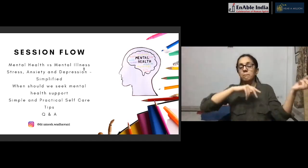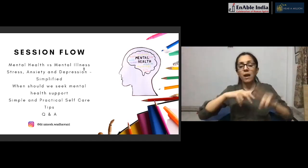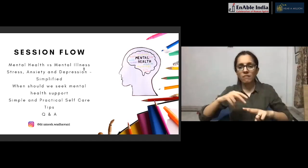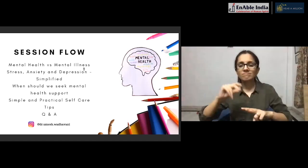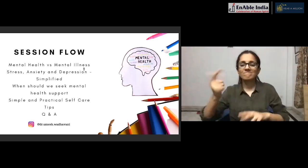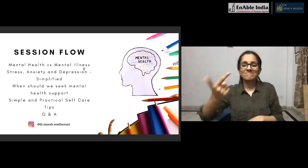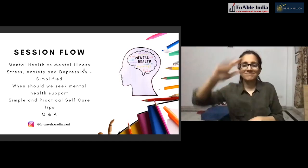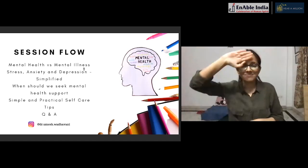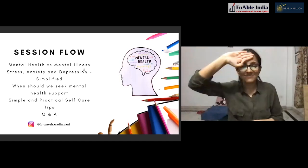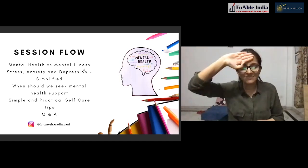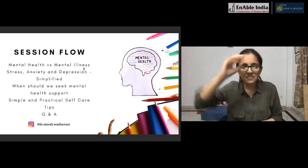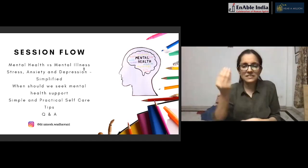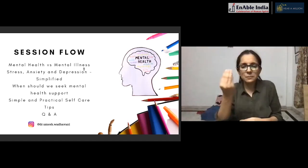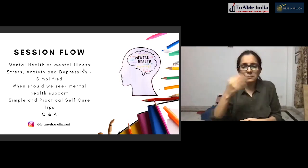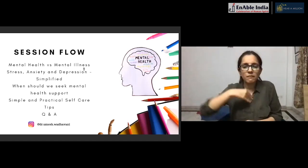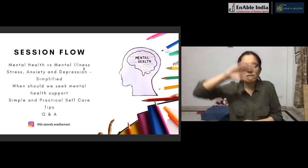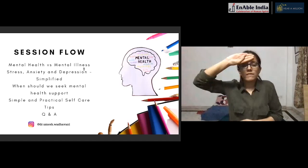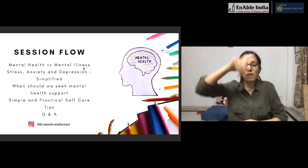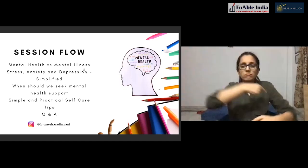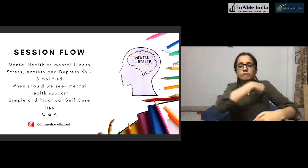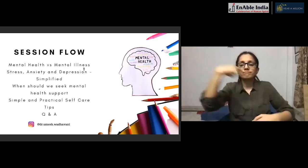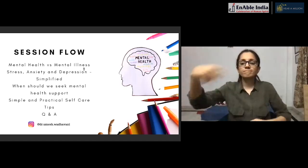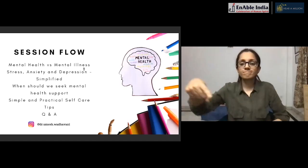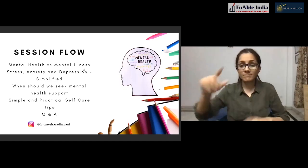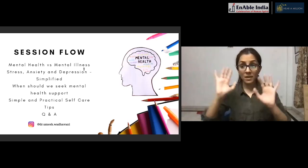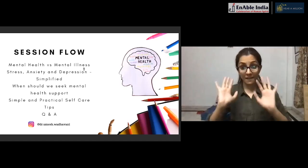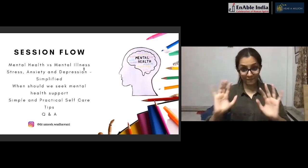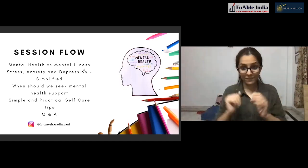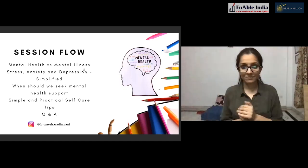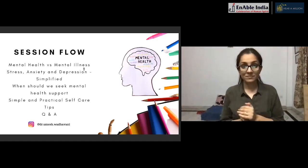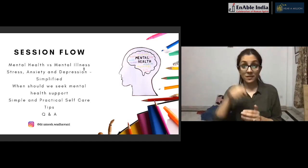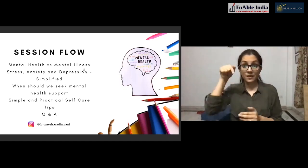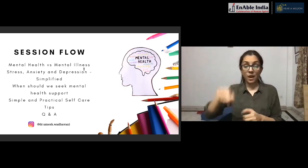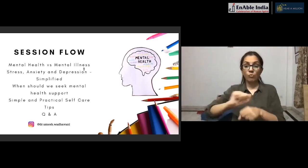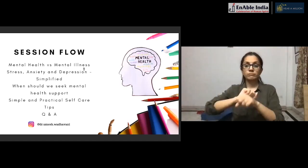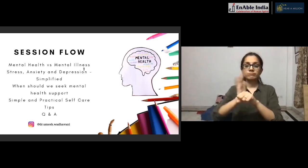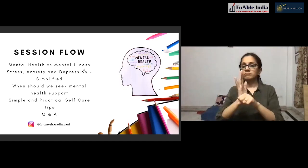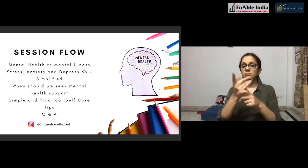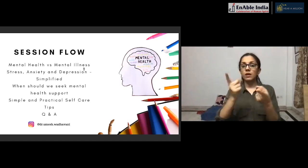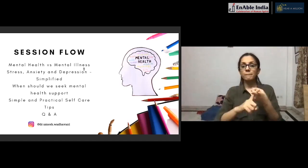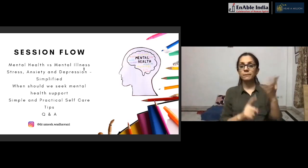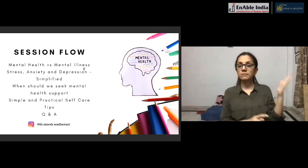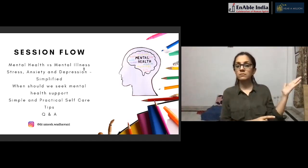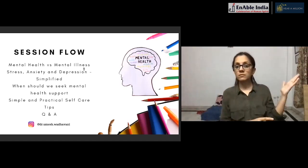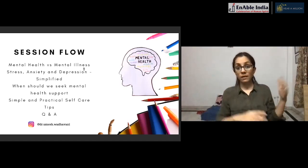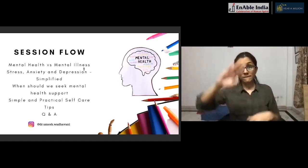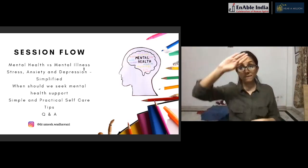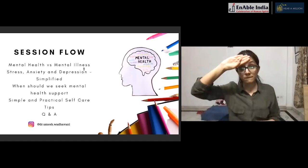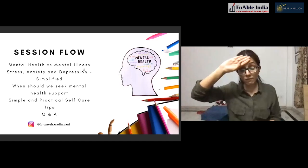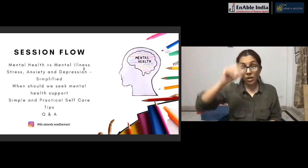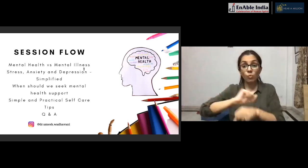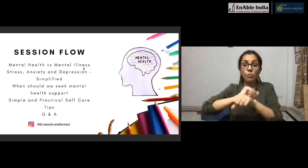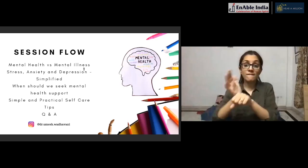may feel feverish. But now we are dealing with this pandemic and COVID, and you can get fever in COVID as